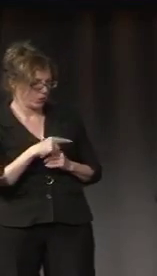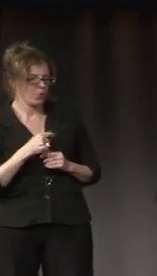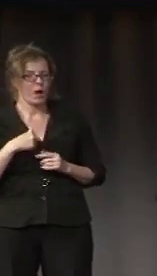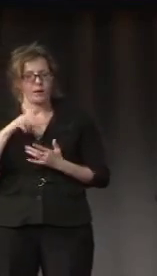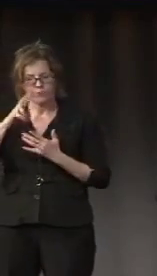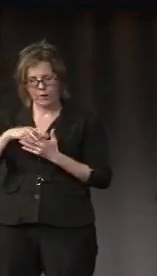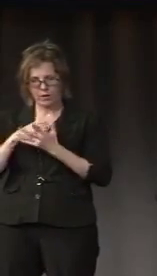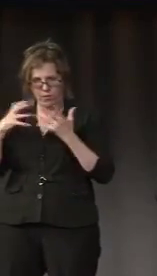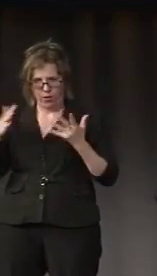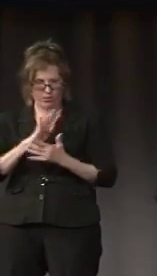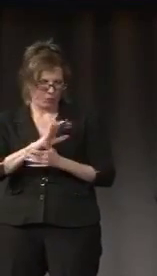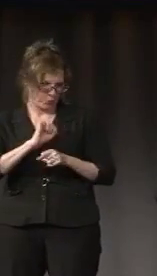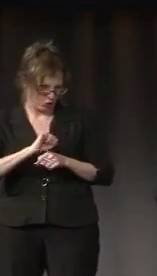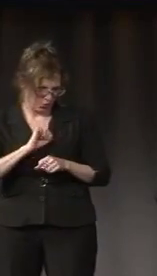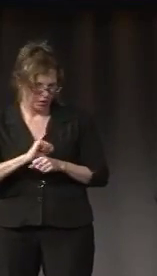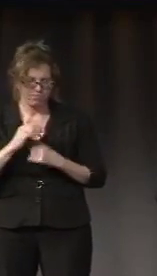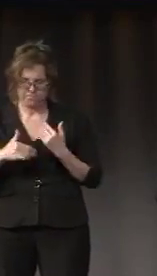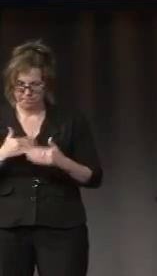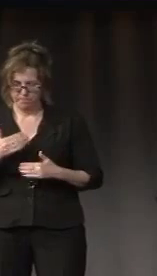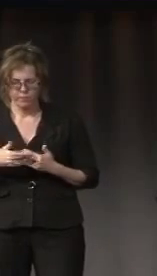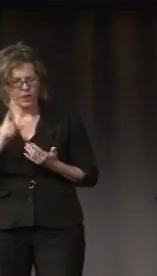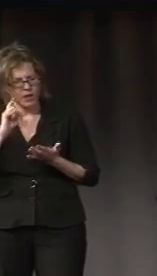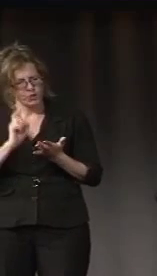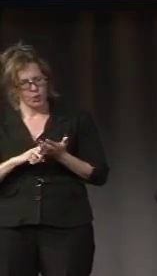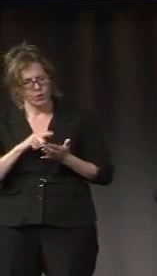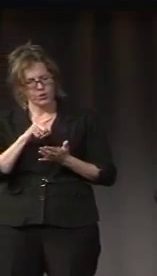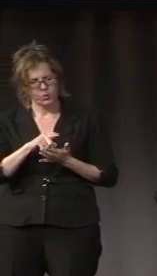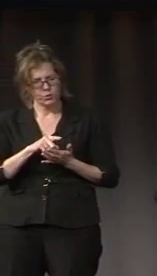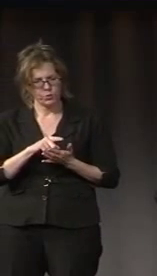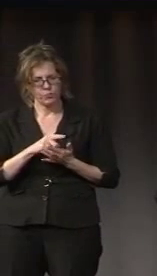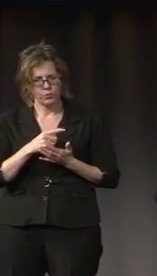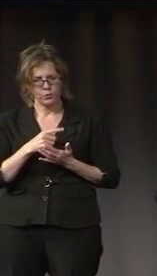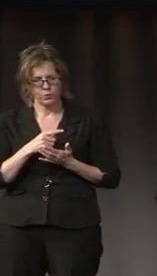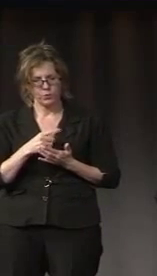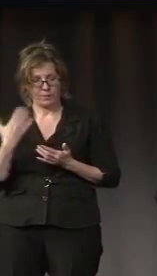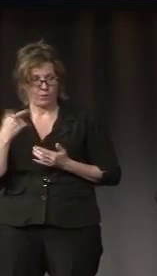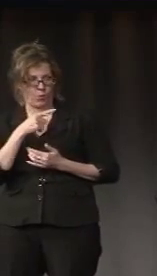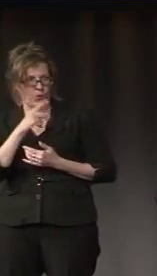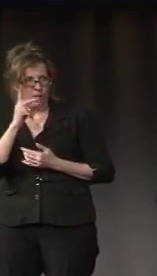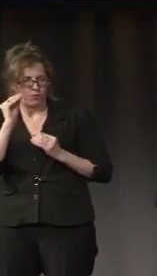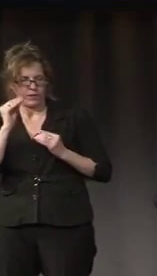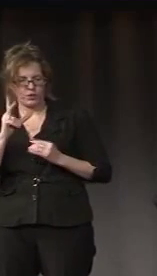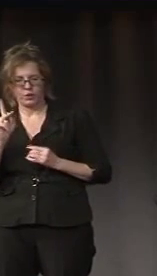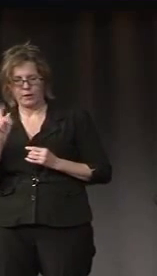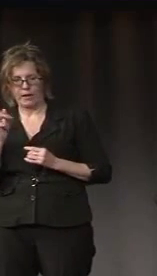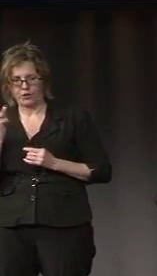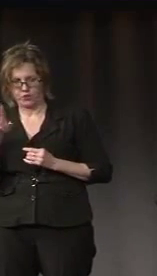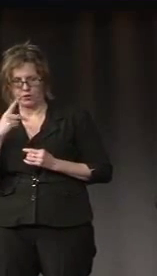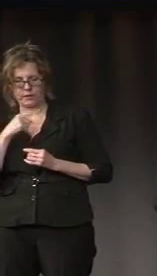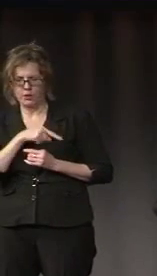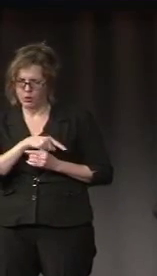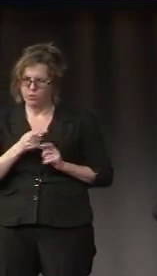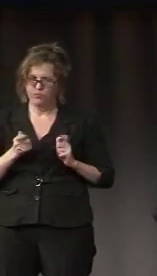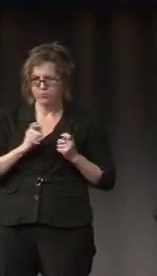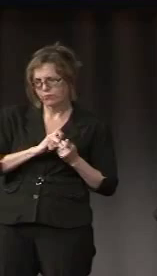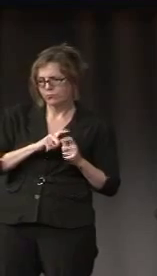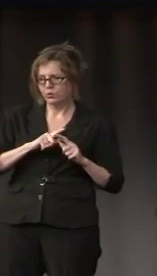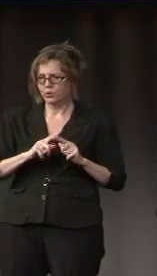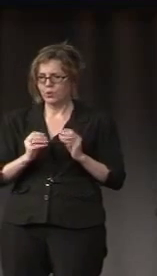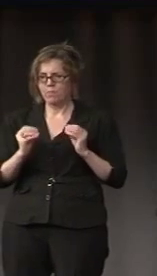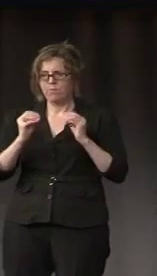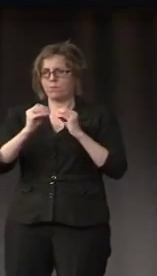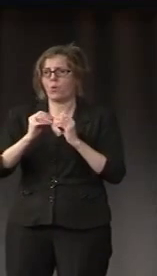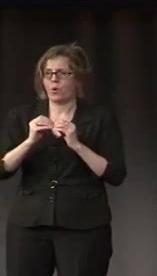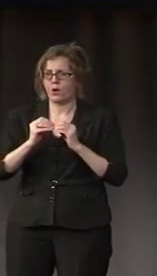of your work, and I noticed that you've taken a distinct, as Professor Kaiser mentioned, a turn towards a more constructivist approach,